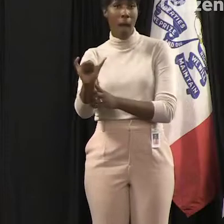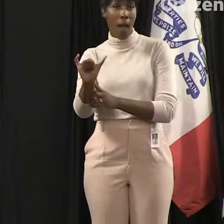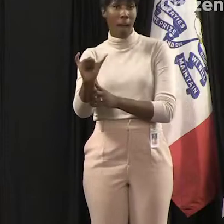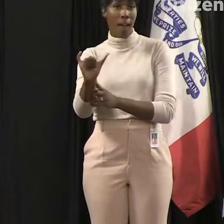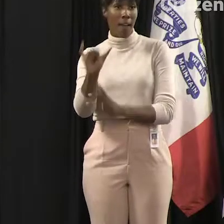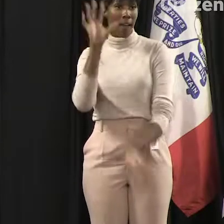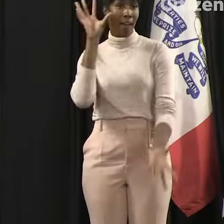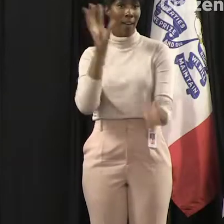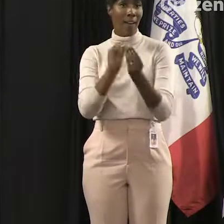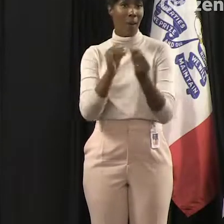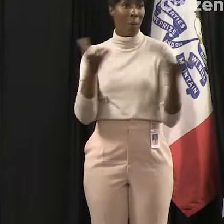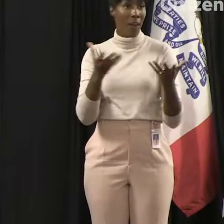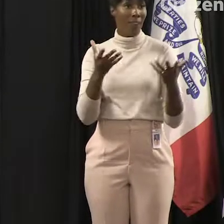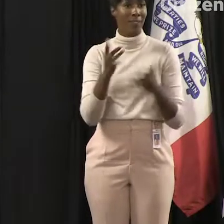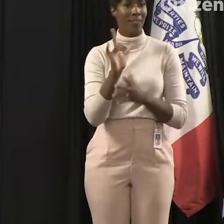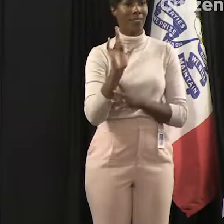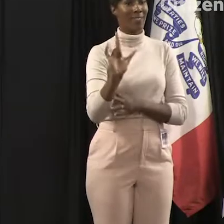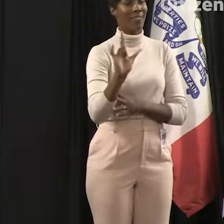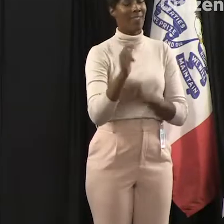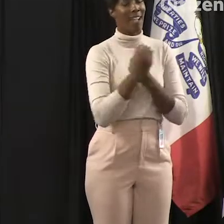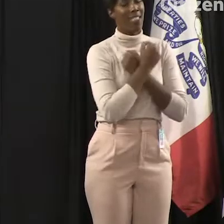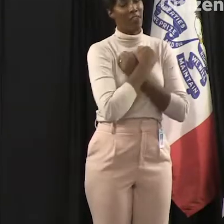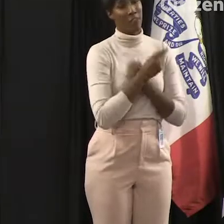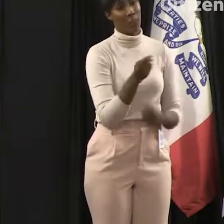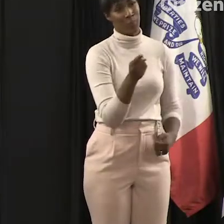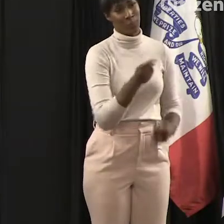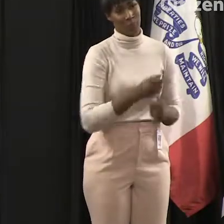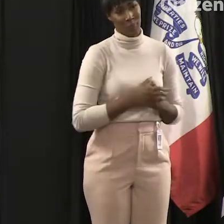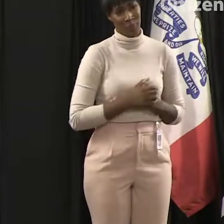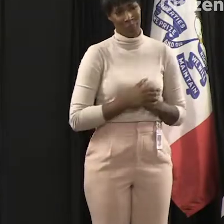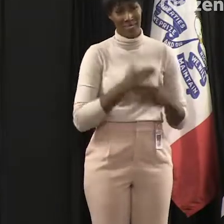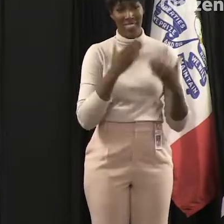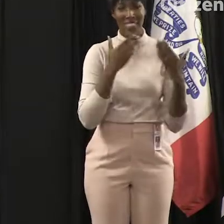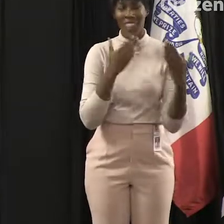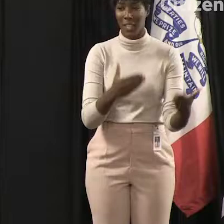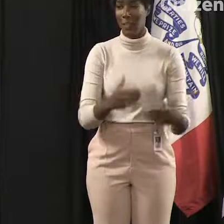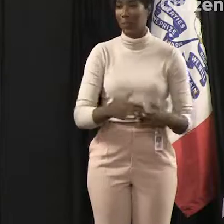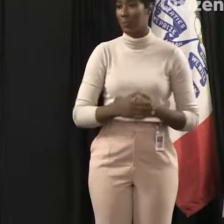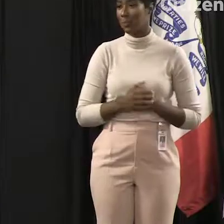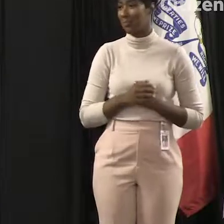and Y. So you put them all together, and what does it mean? I love you. Thank you.